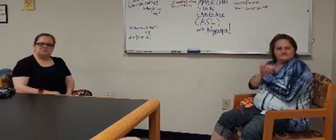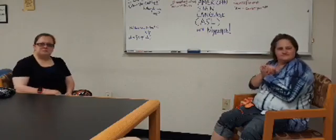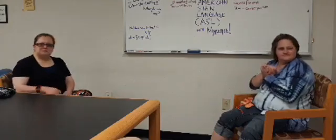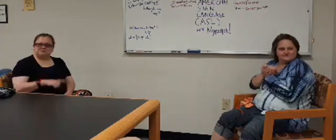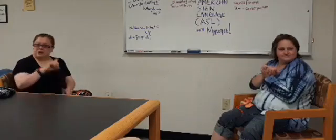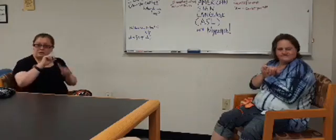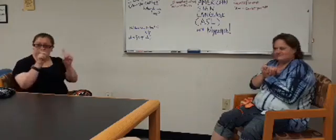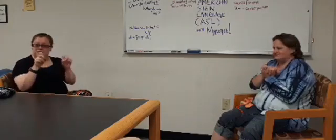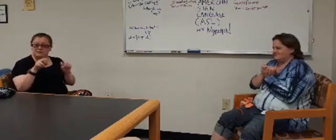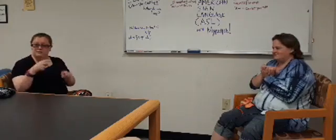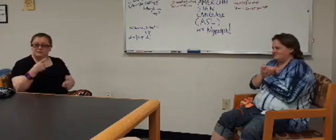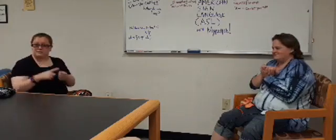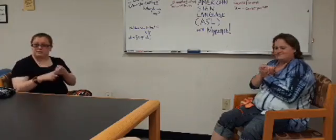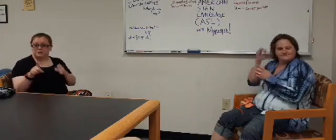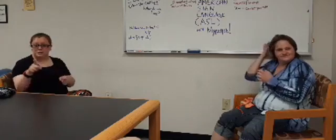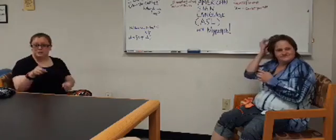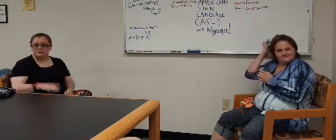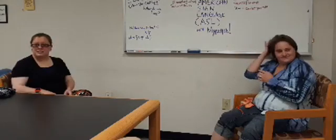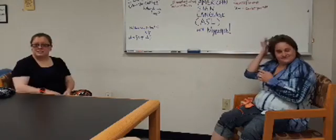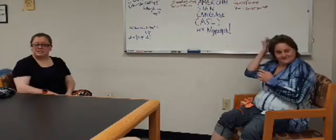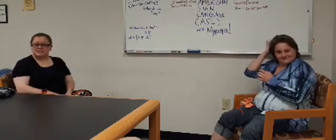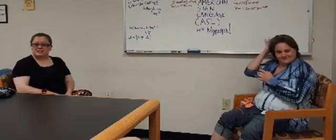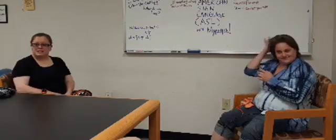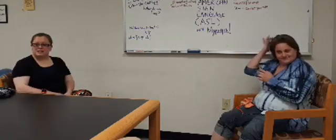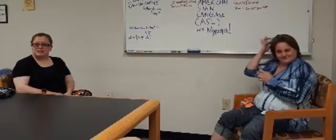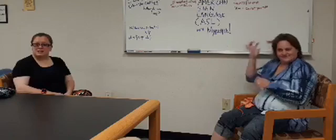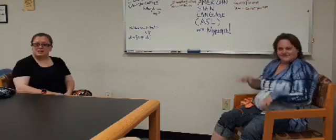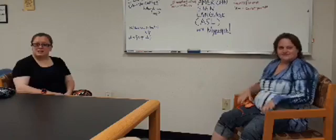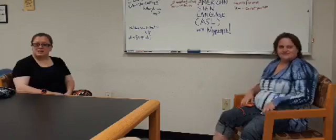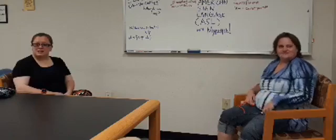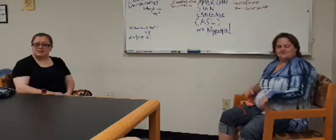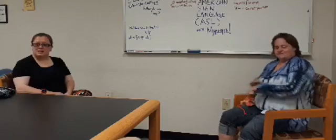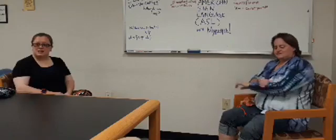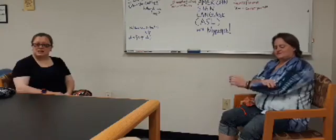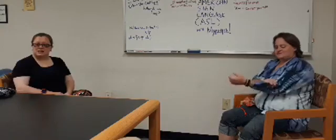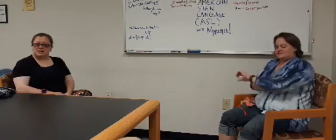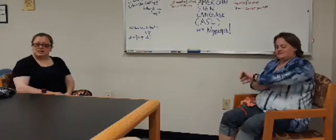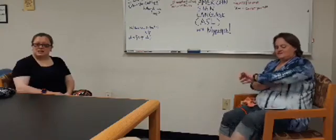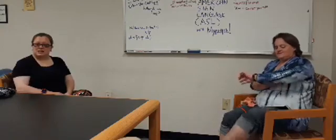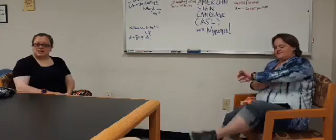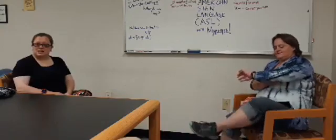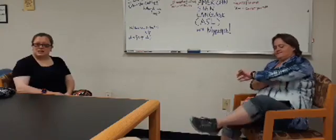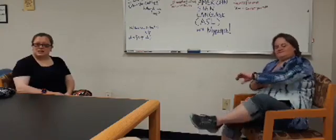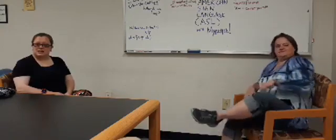Any questions from you? Let's see. We got like 10 minutes left. I think so.